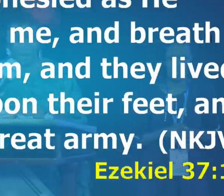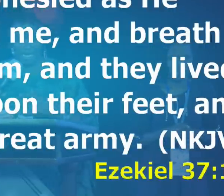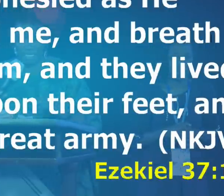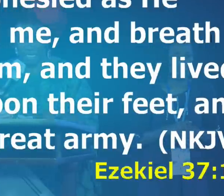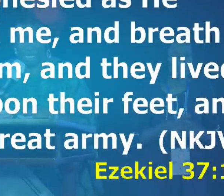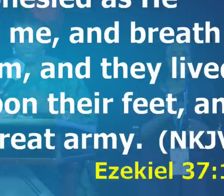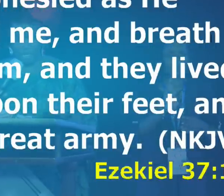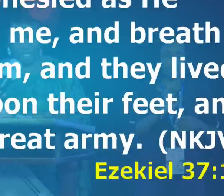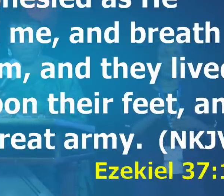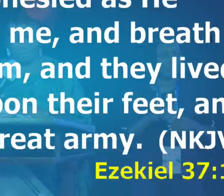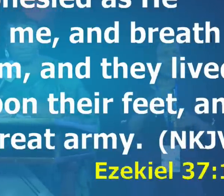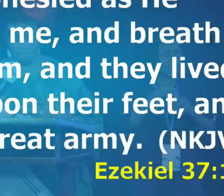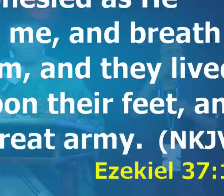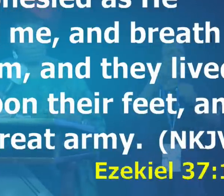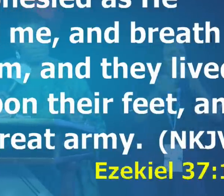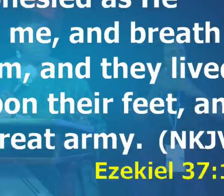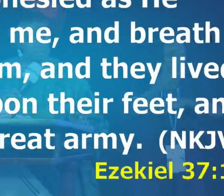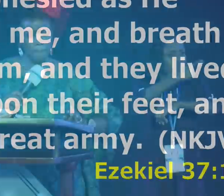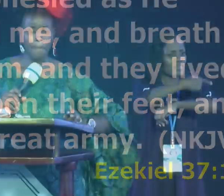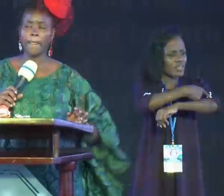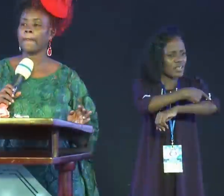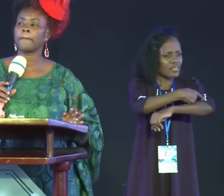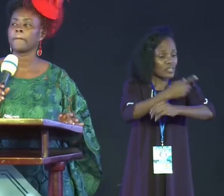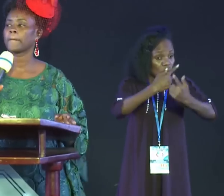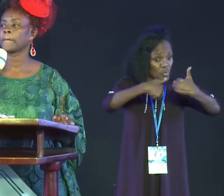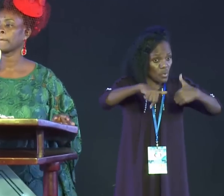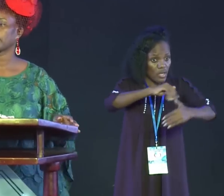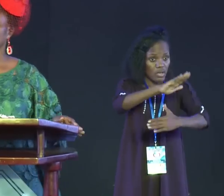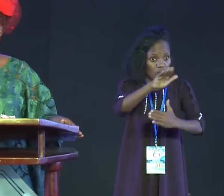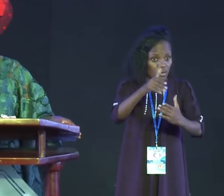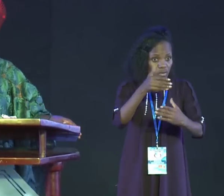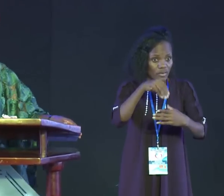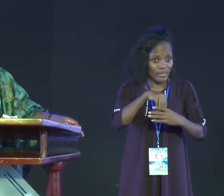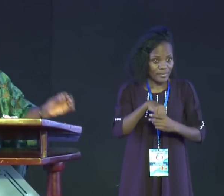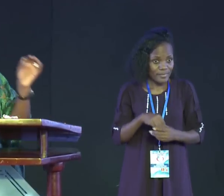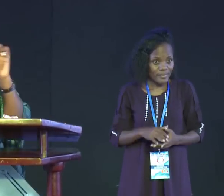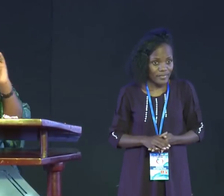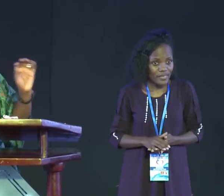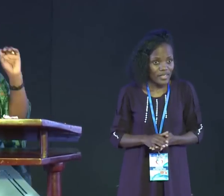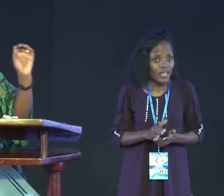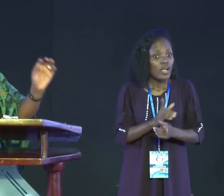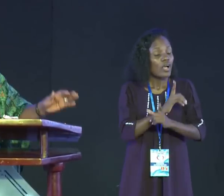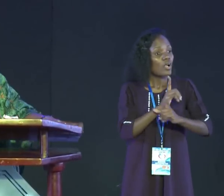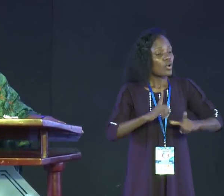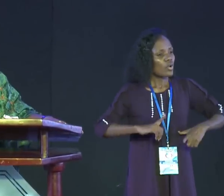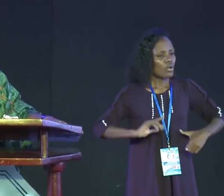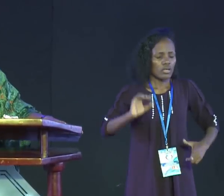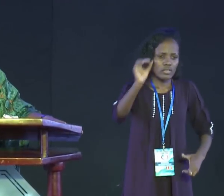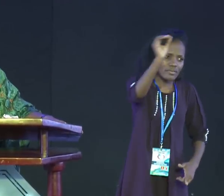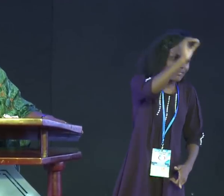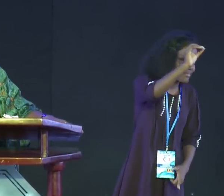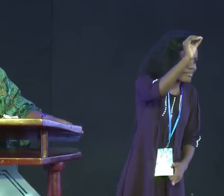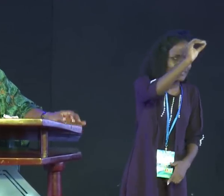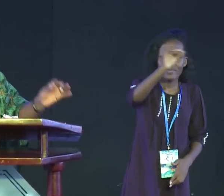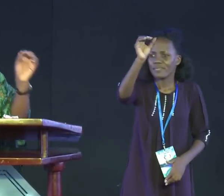In these our last days we are in, mu biro bino eby'oluvannyuma bye tulimu, the Lord is looking for a man. Katonda